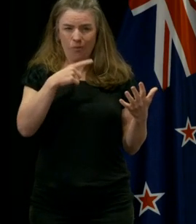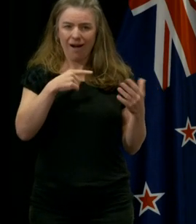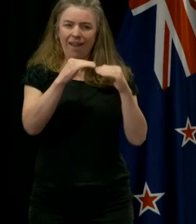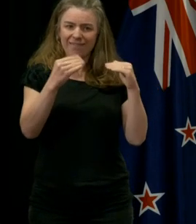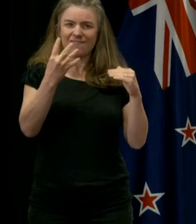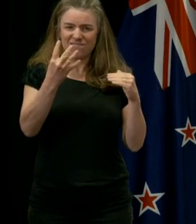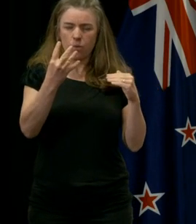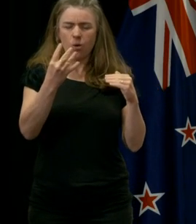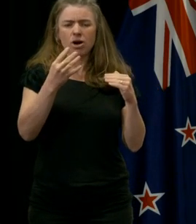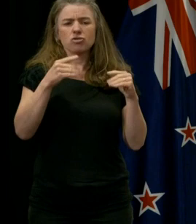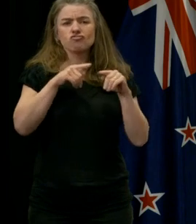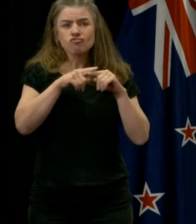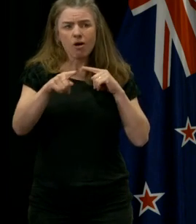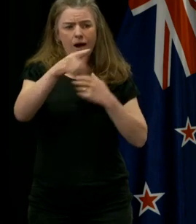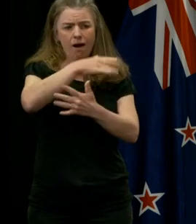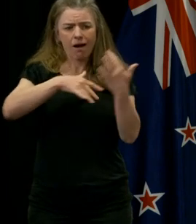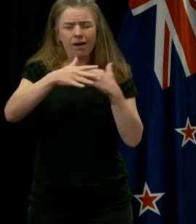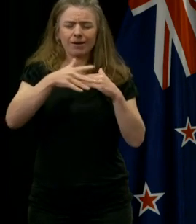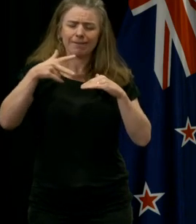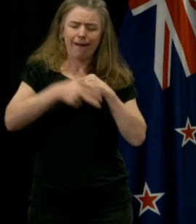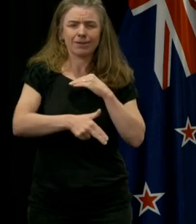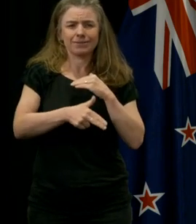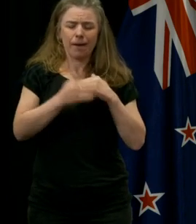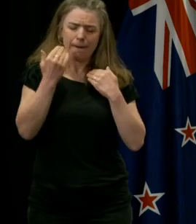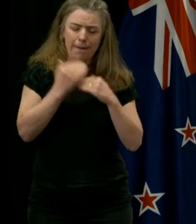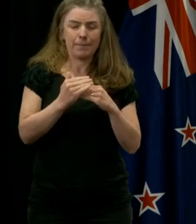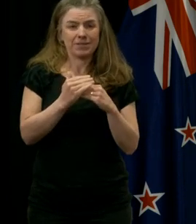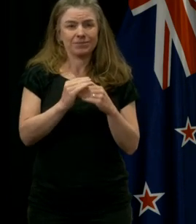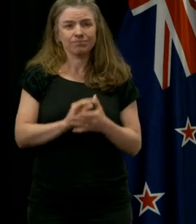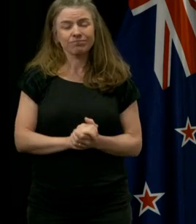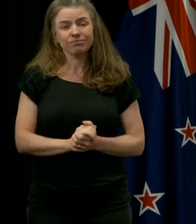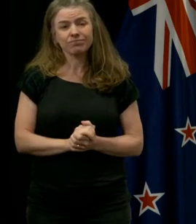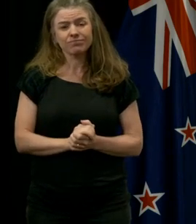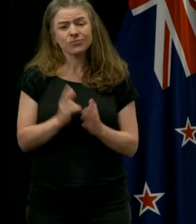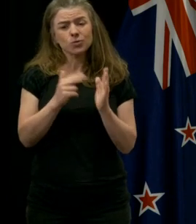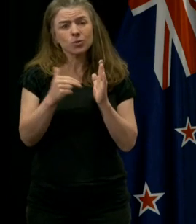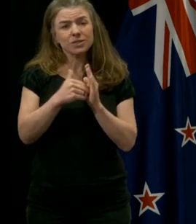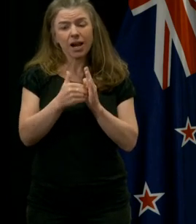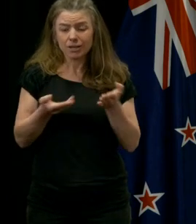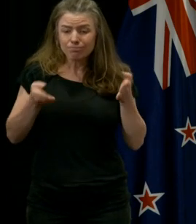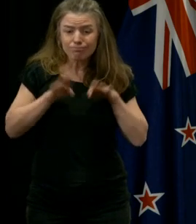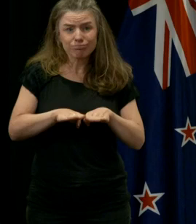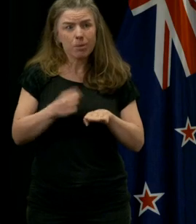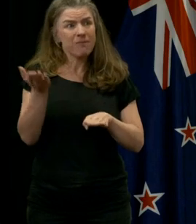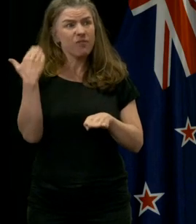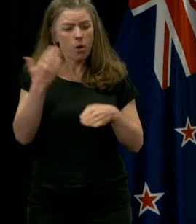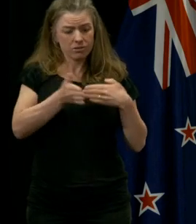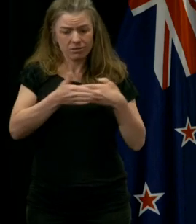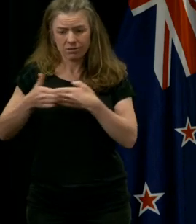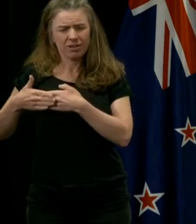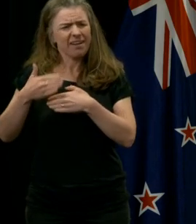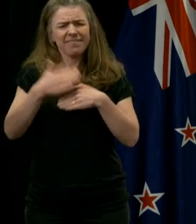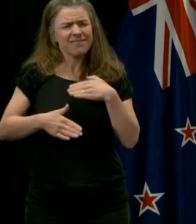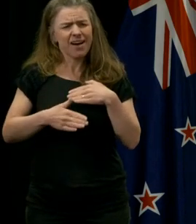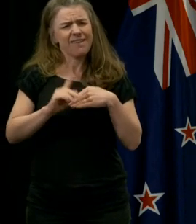4, but to provide for the essentials of life. We have never shut down our country before. So I